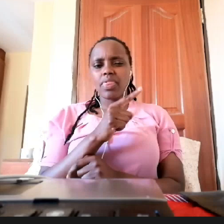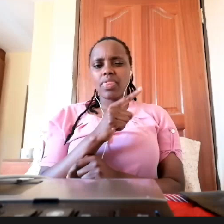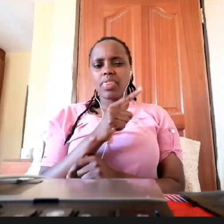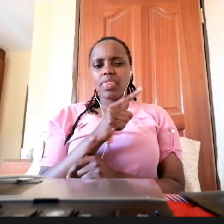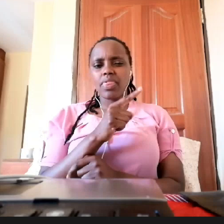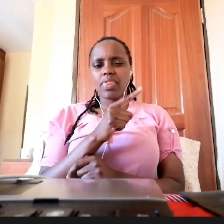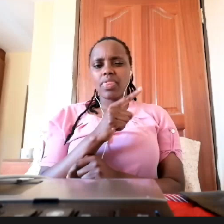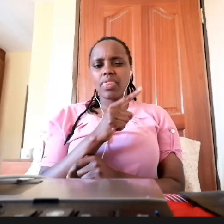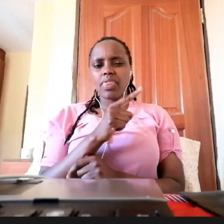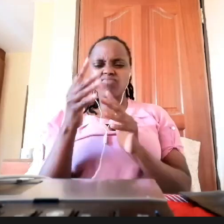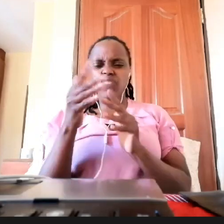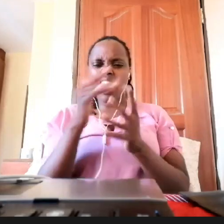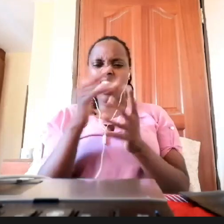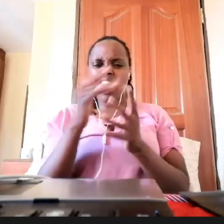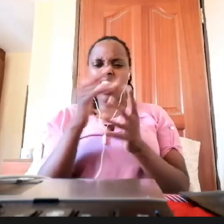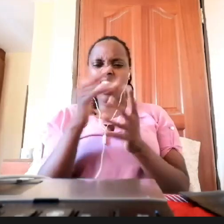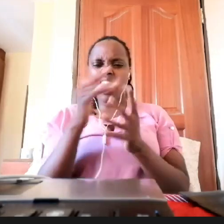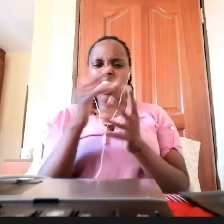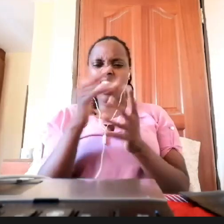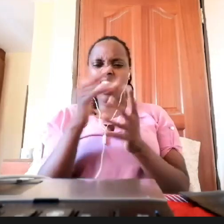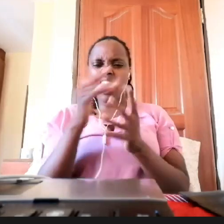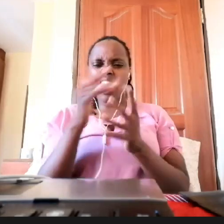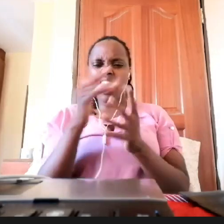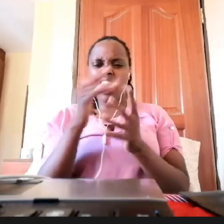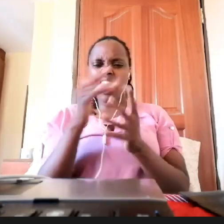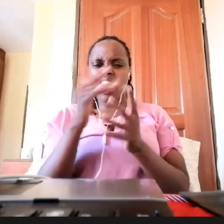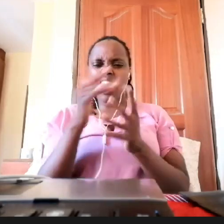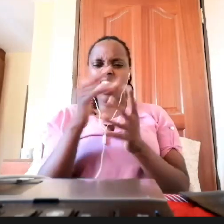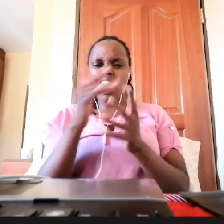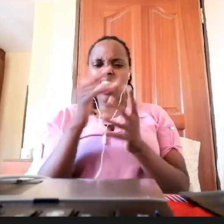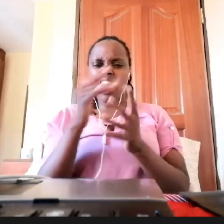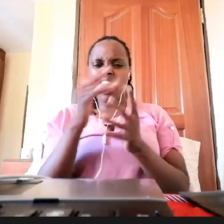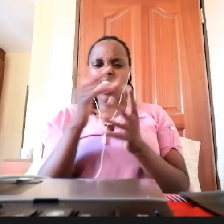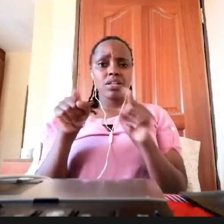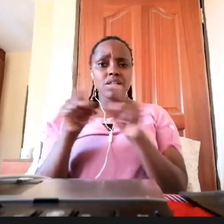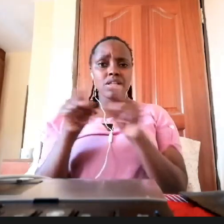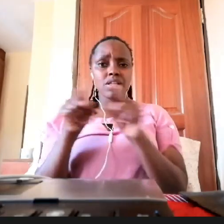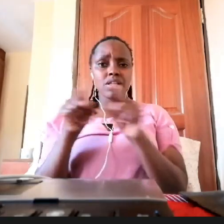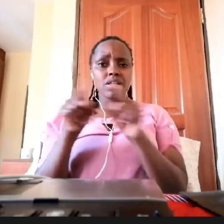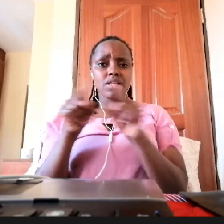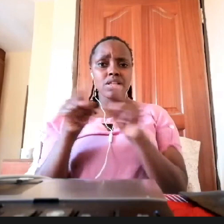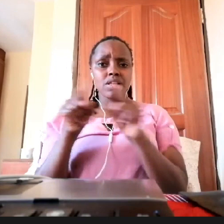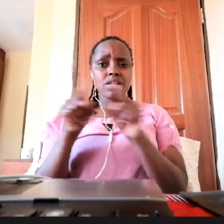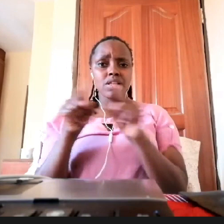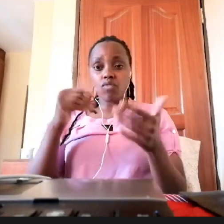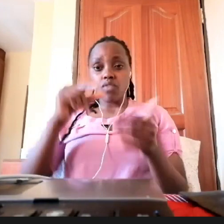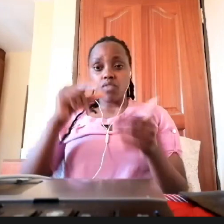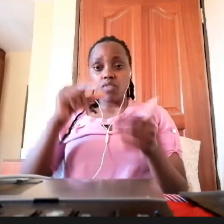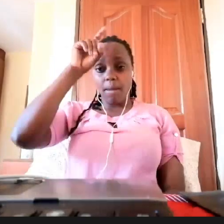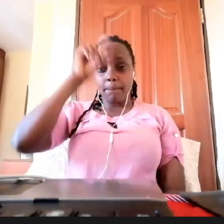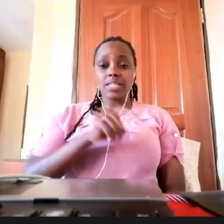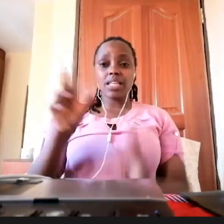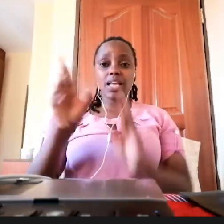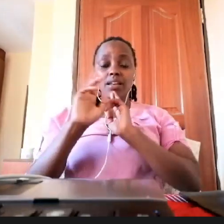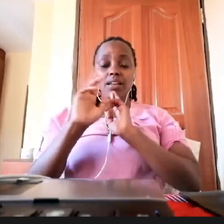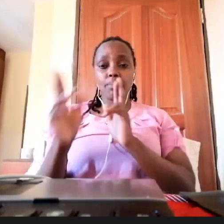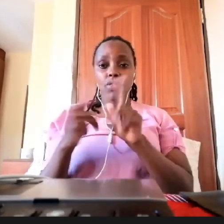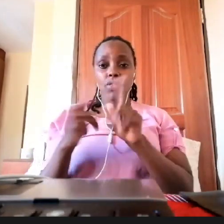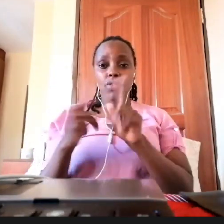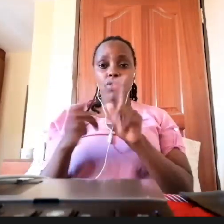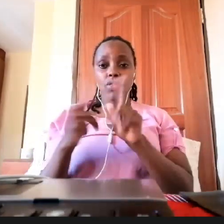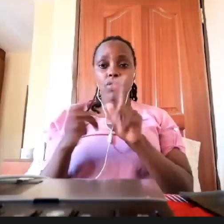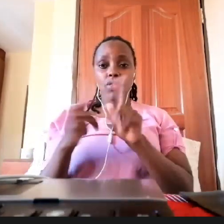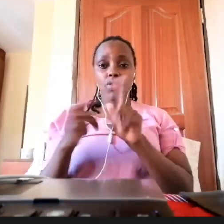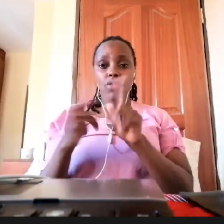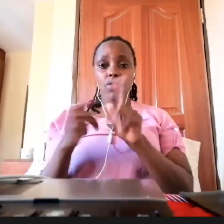we started having our discussions. As you've heard with the other presenters, the government has to report, and then as